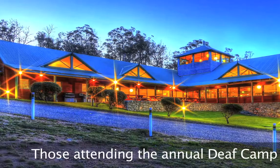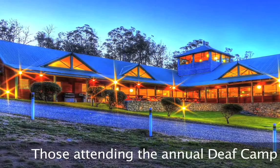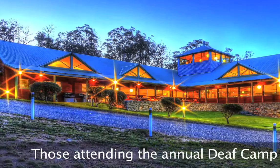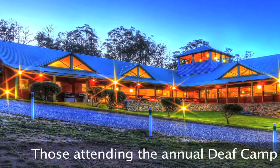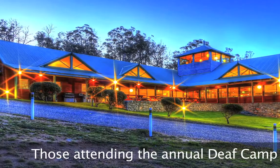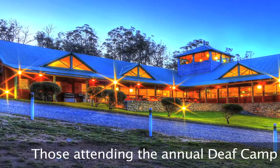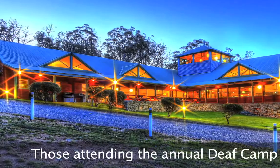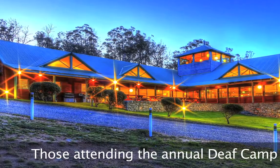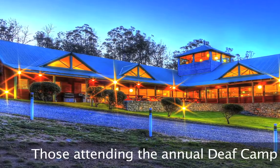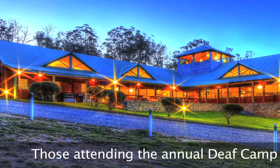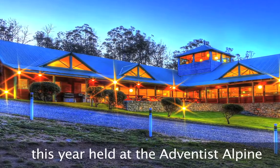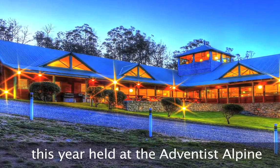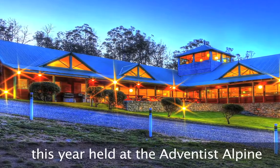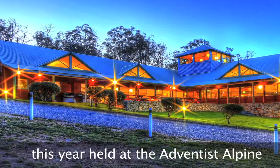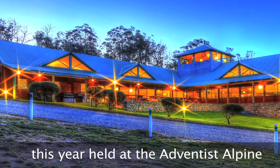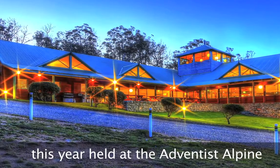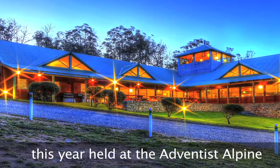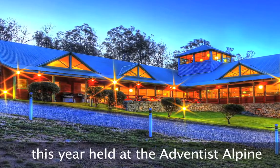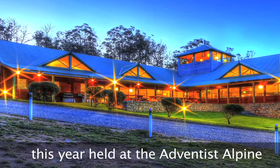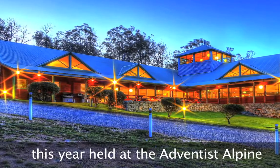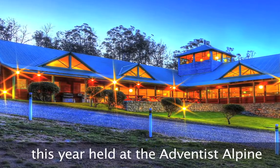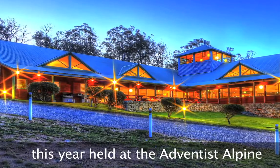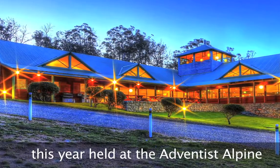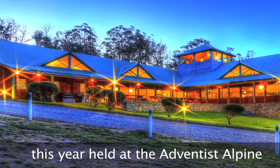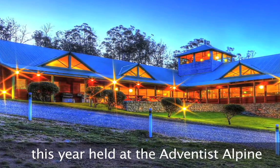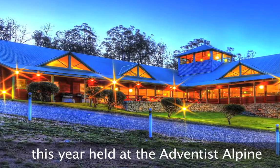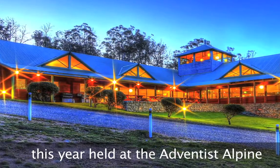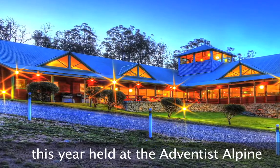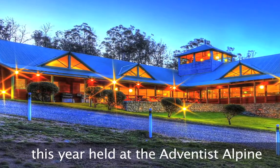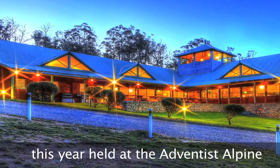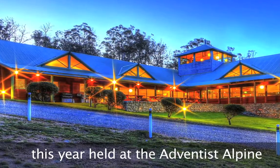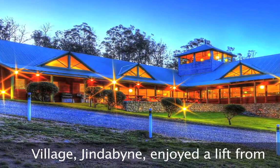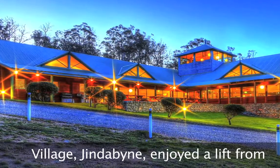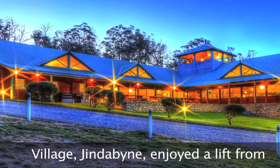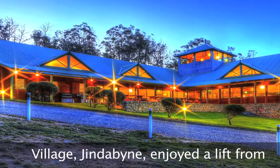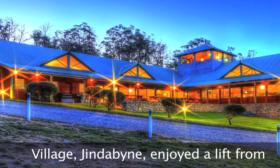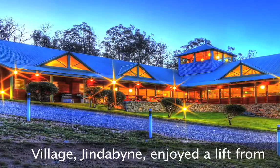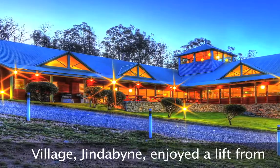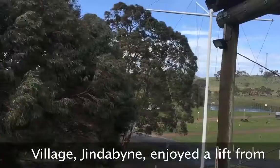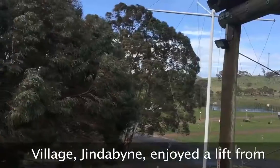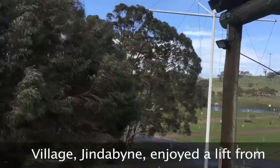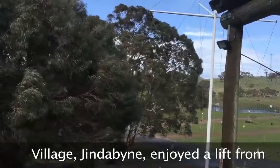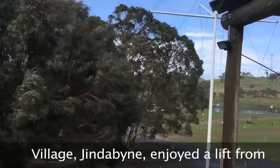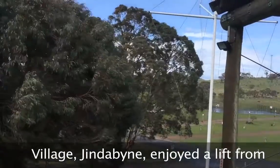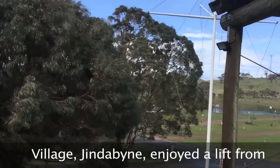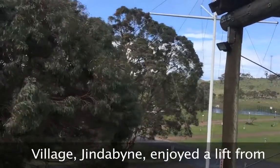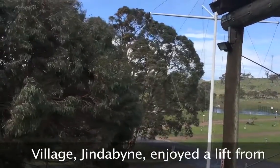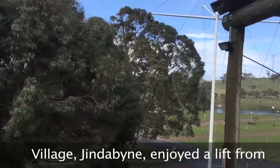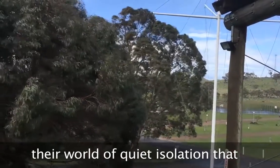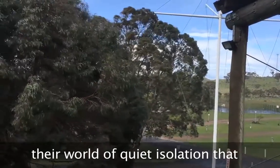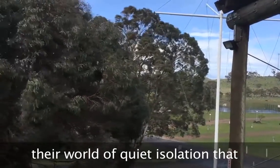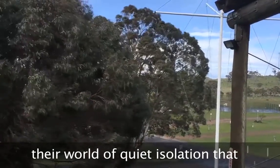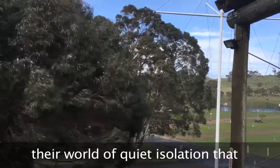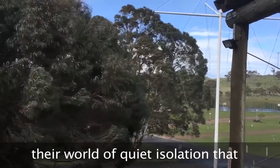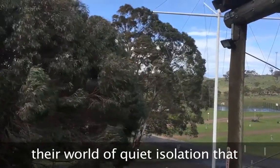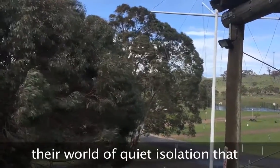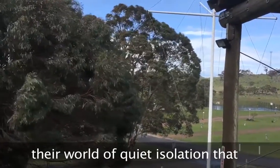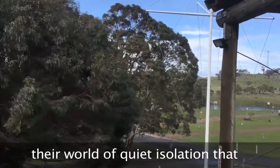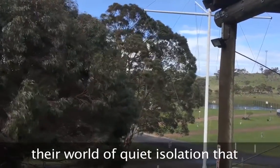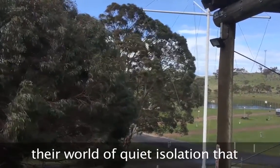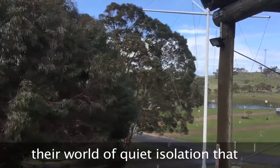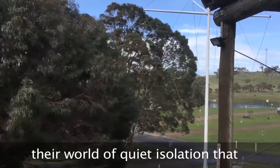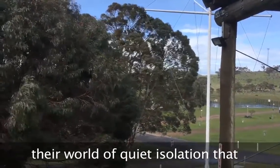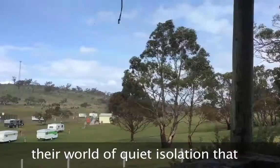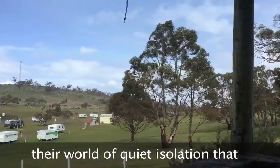Those attending the annual Deaf Camp, this year held at the Adventist Alpine village Jindabyne, enjoyed a lift from their world of